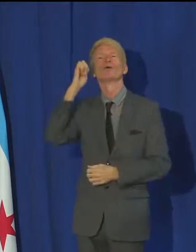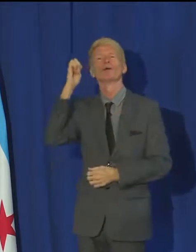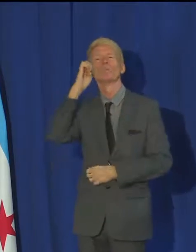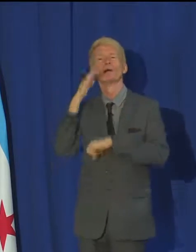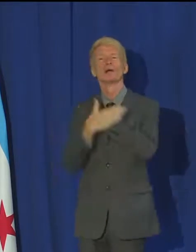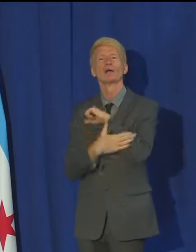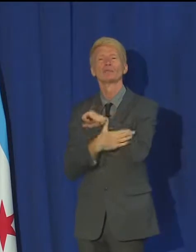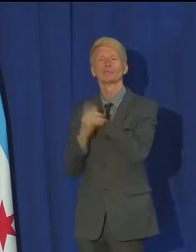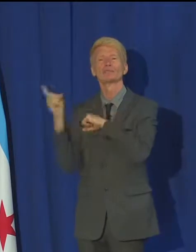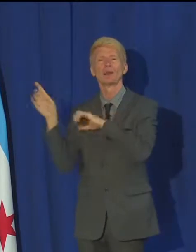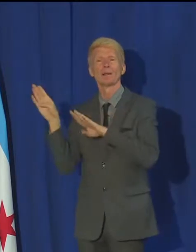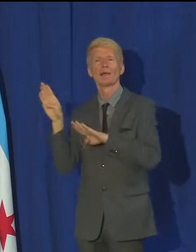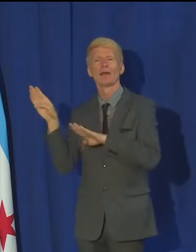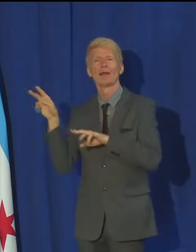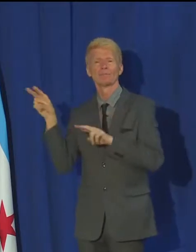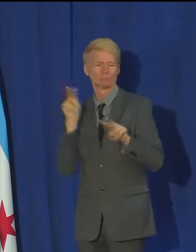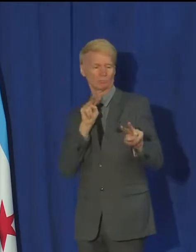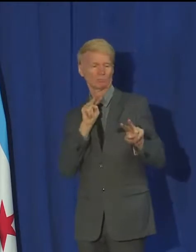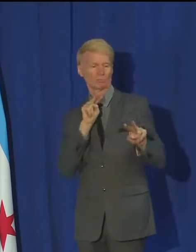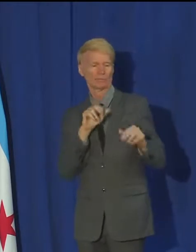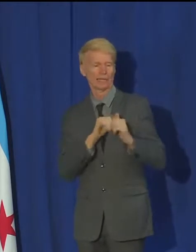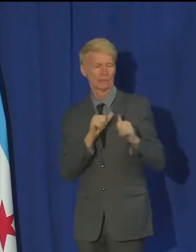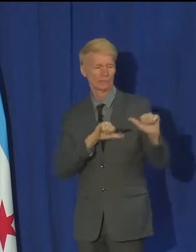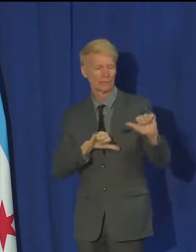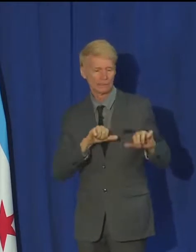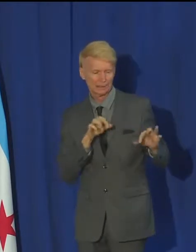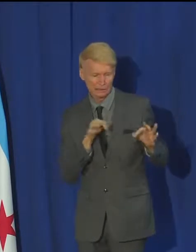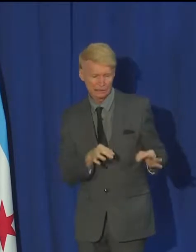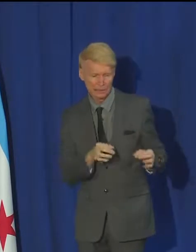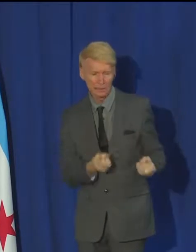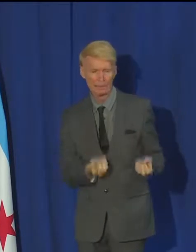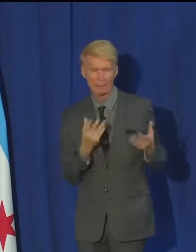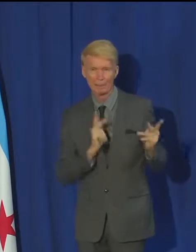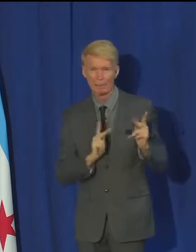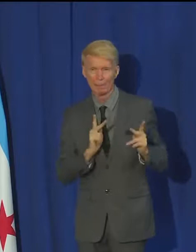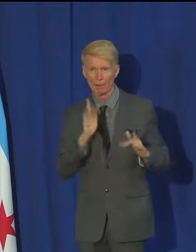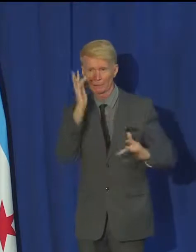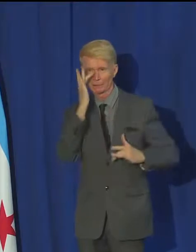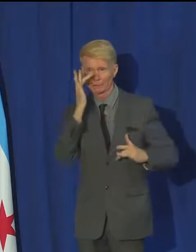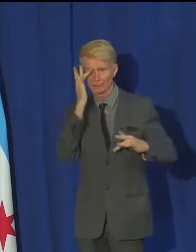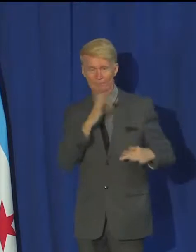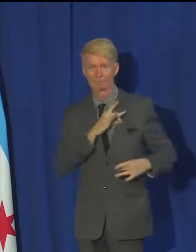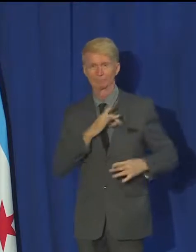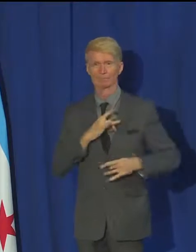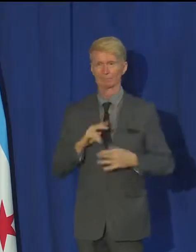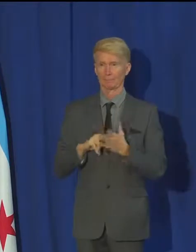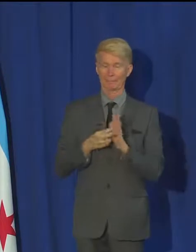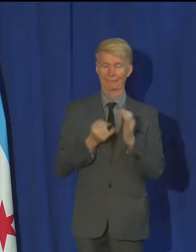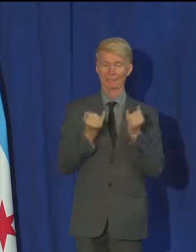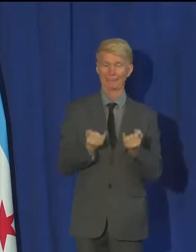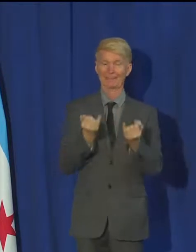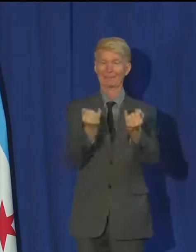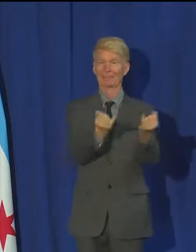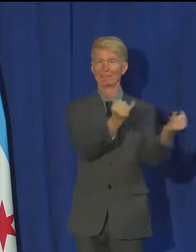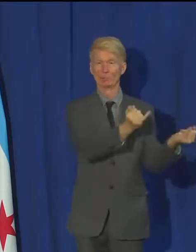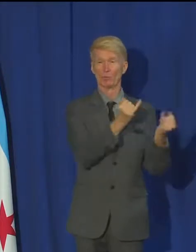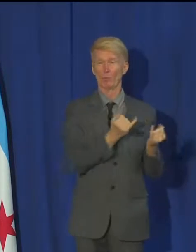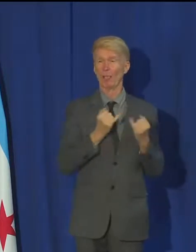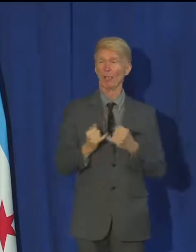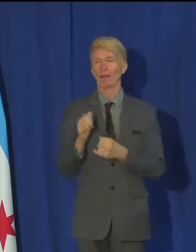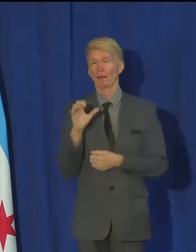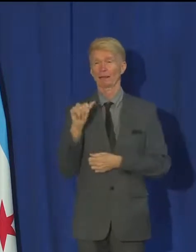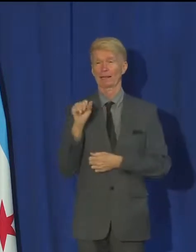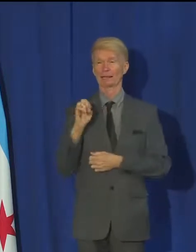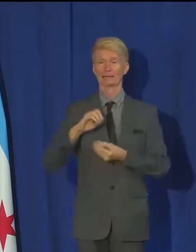countries have been using to monitor their outbreak. It gets you away a little bit from the individual case numbers, which can be harder